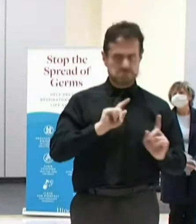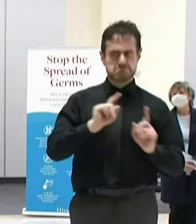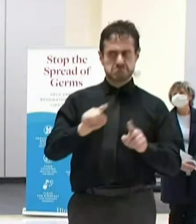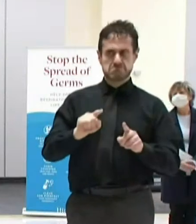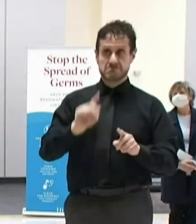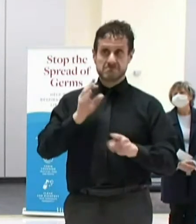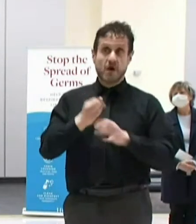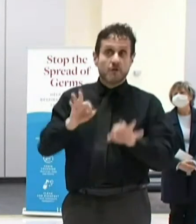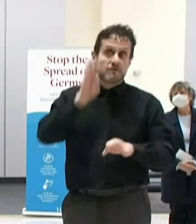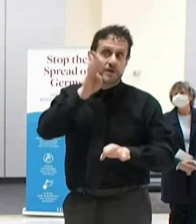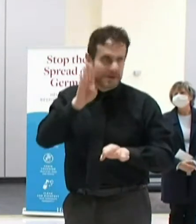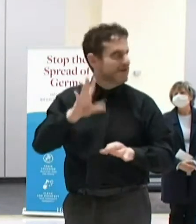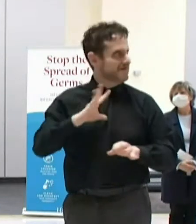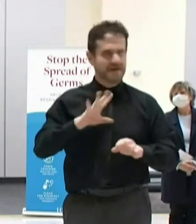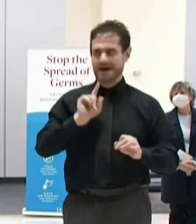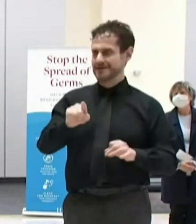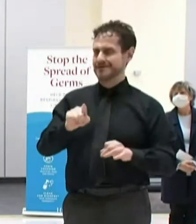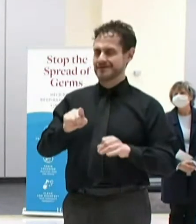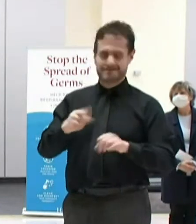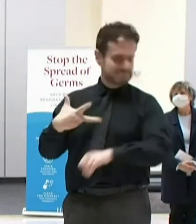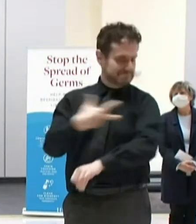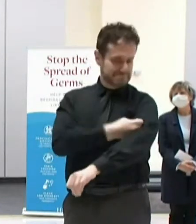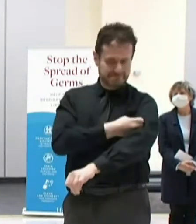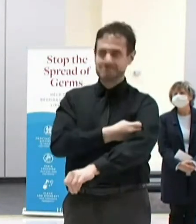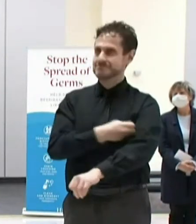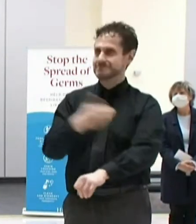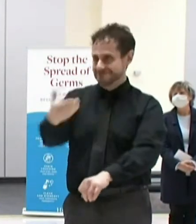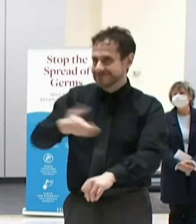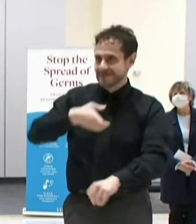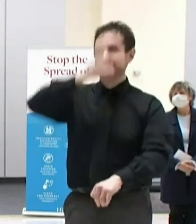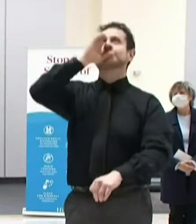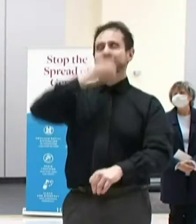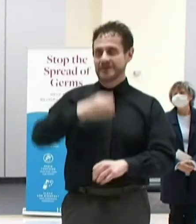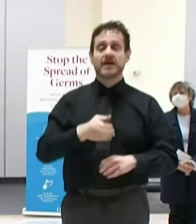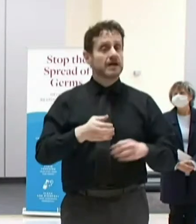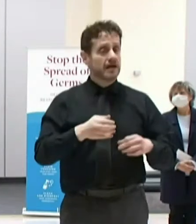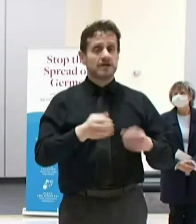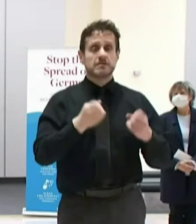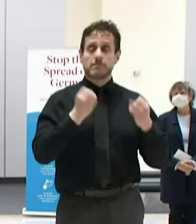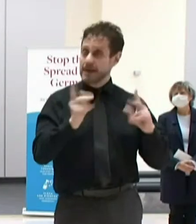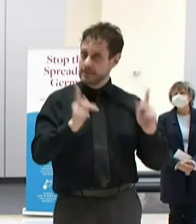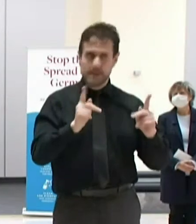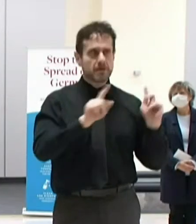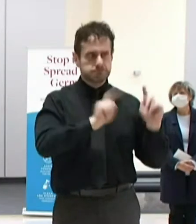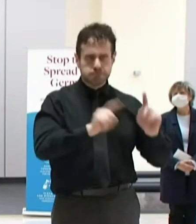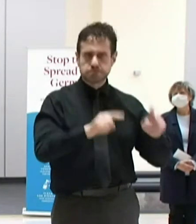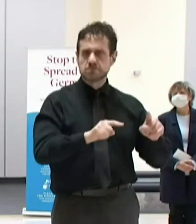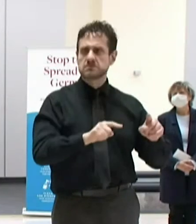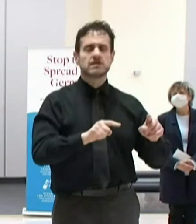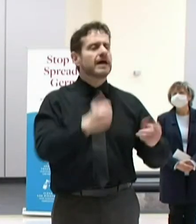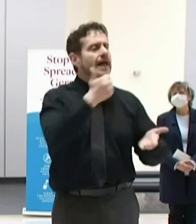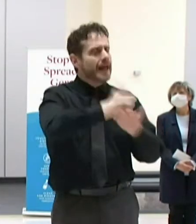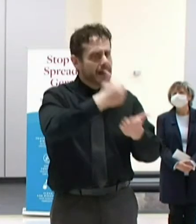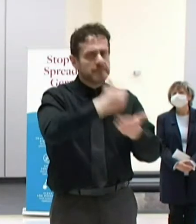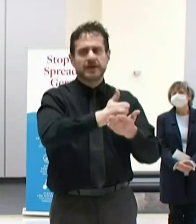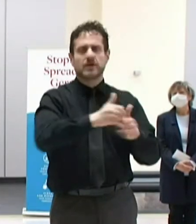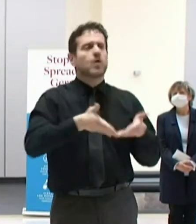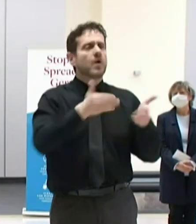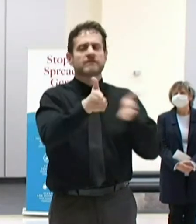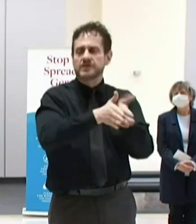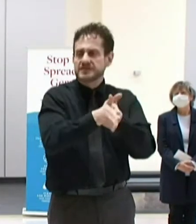do, really, there's an awful lot that we can do to make sure that people are coming forward. Again, for people who have